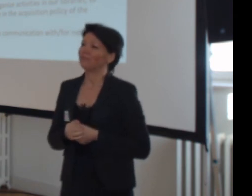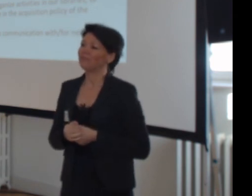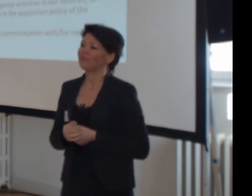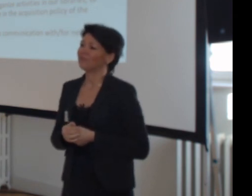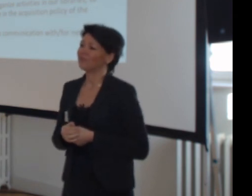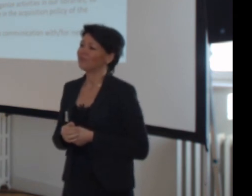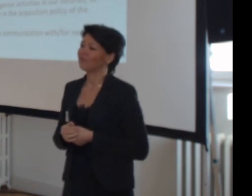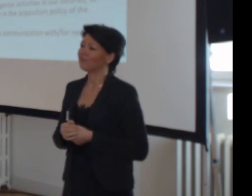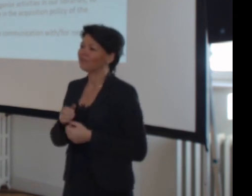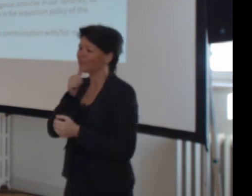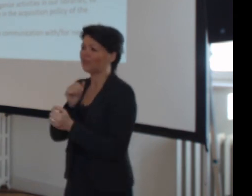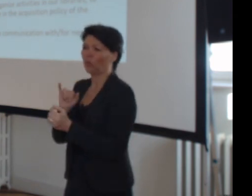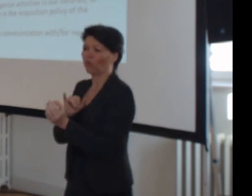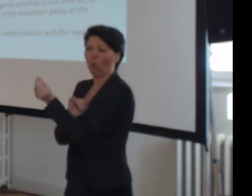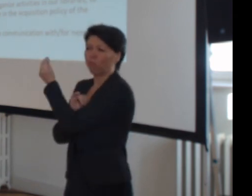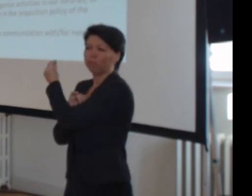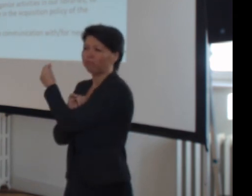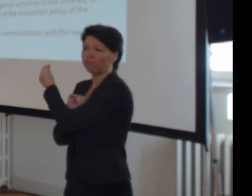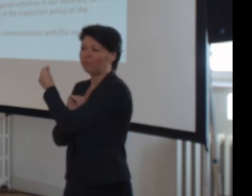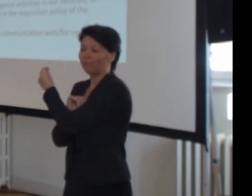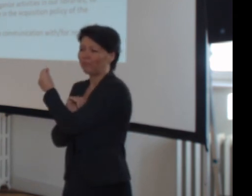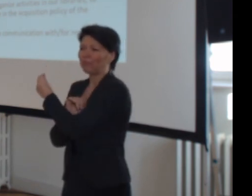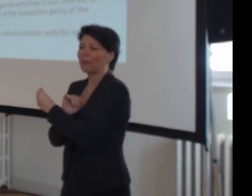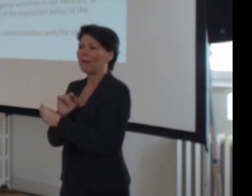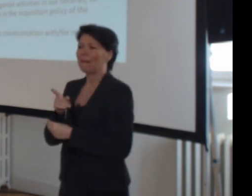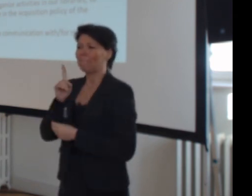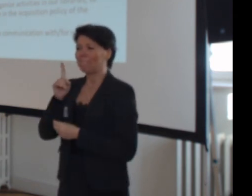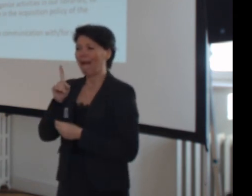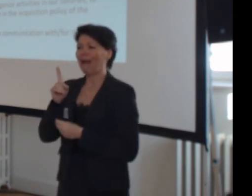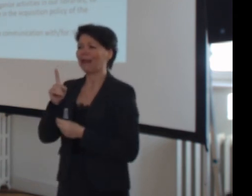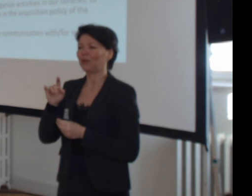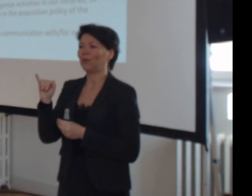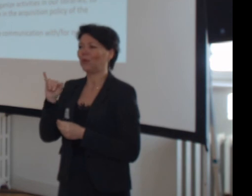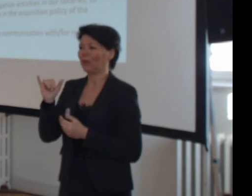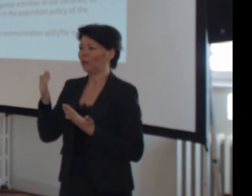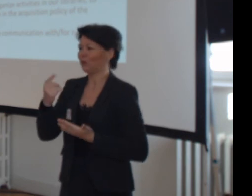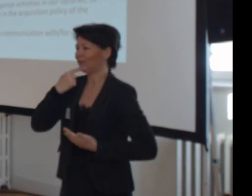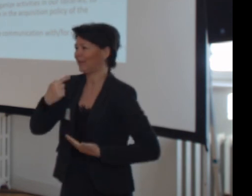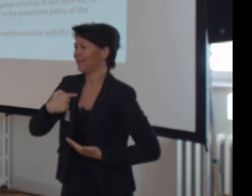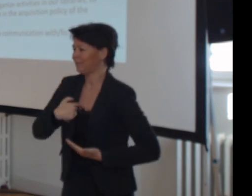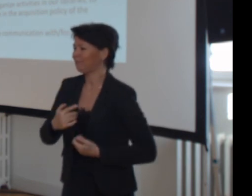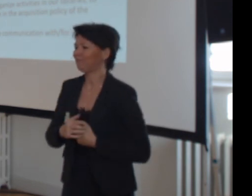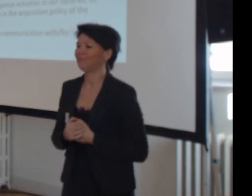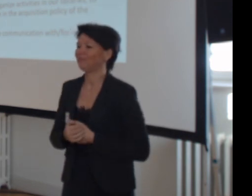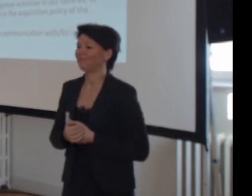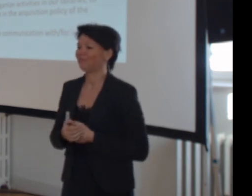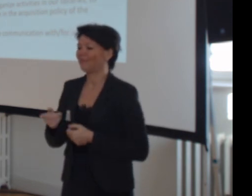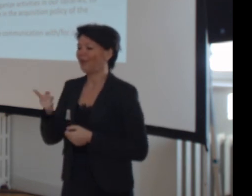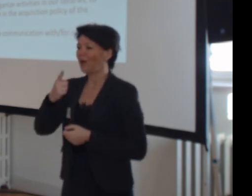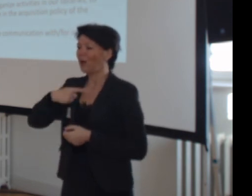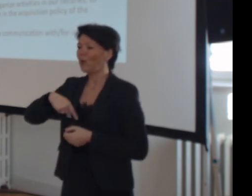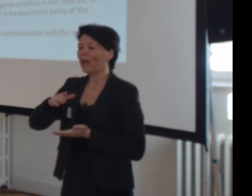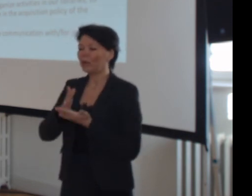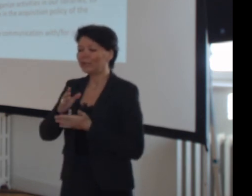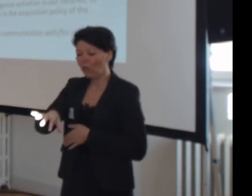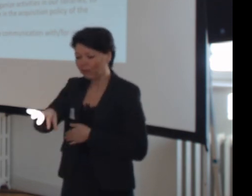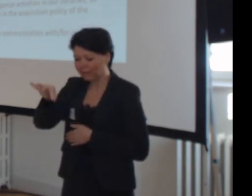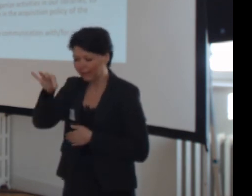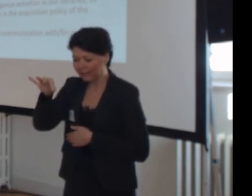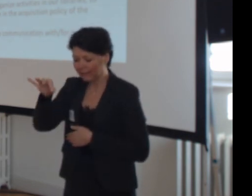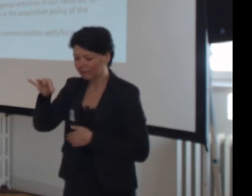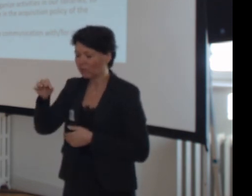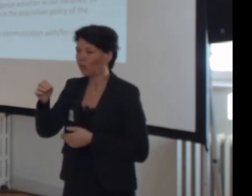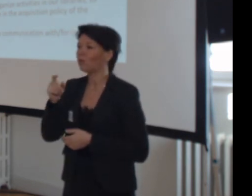much what is written on the slides, but maybe the following one. We found out that it is extremely